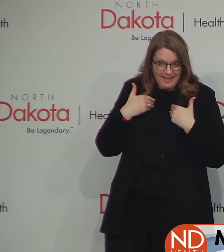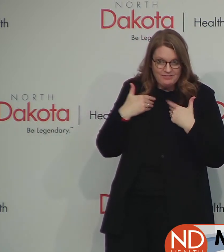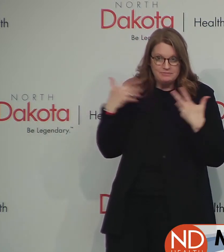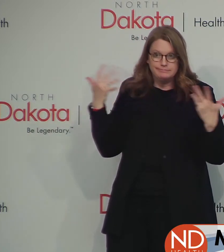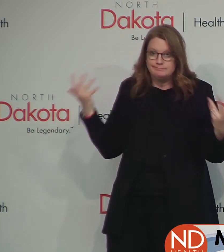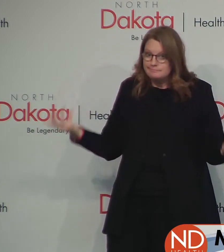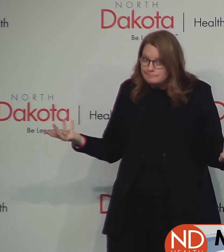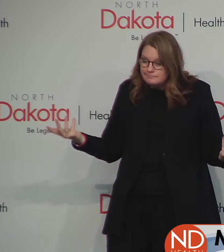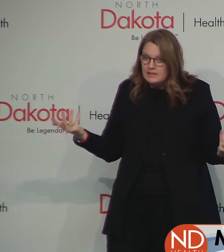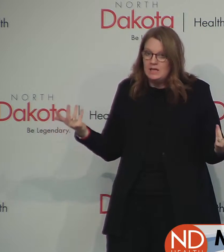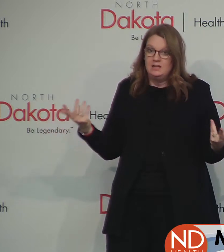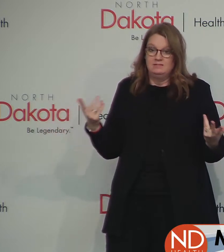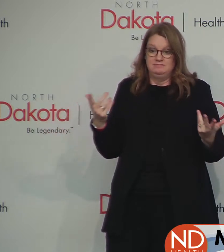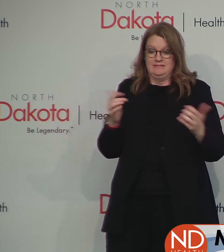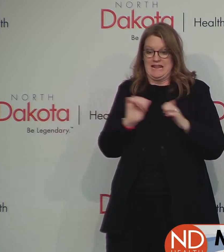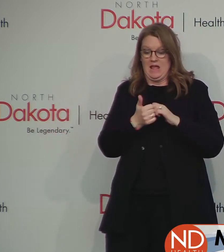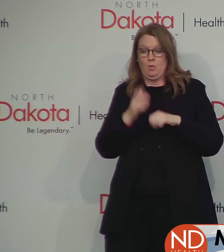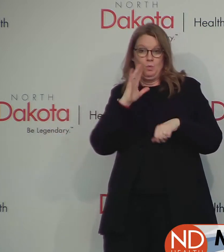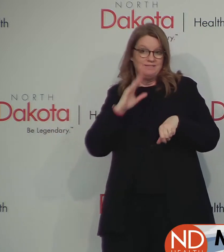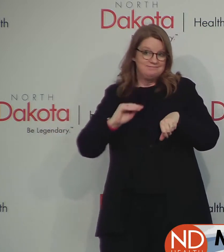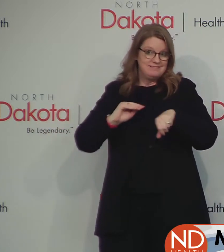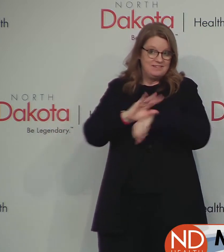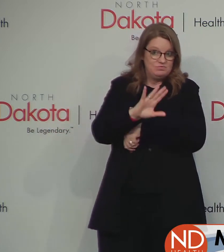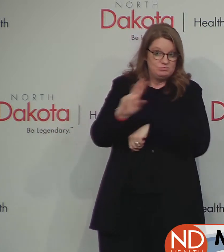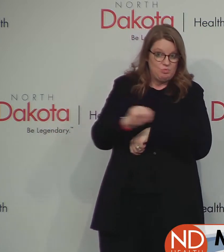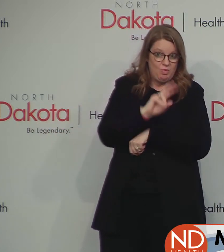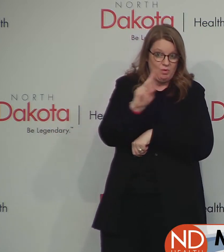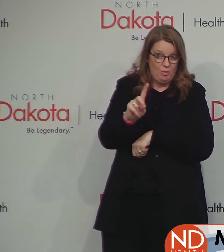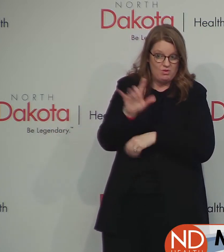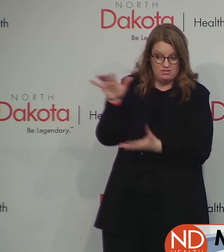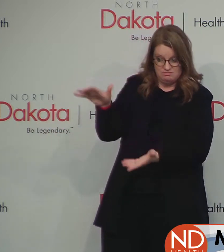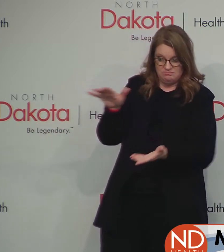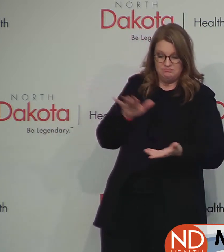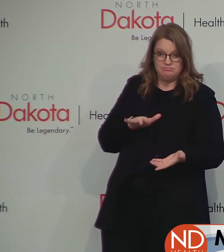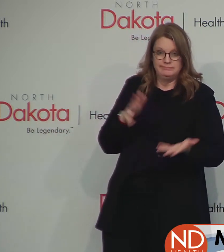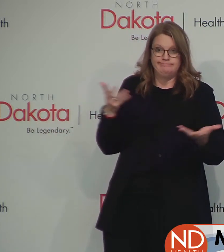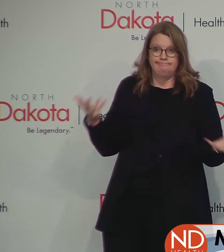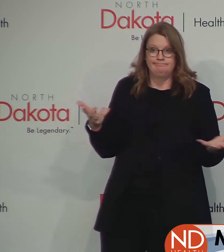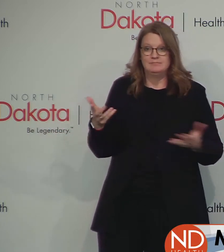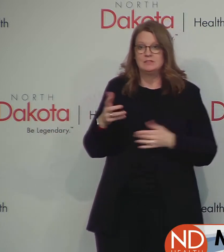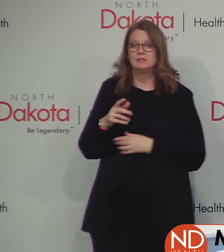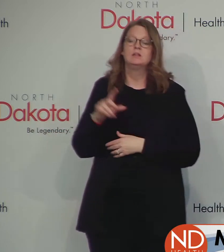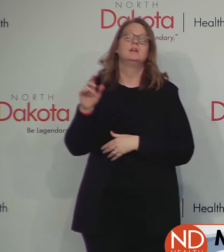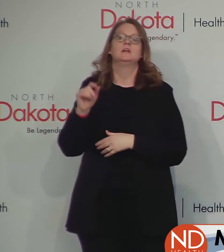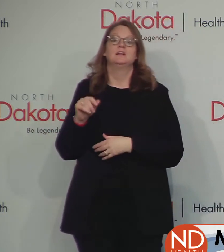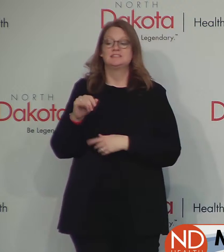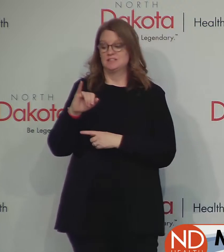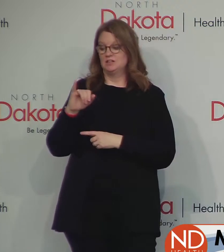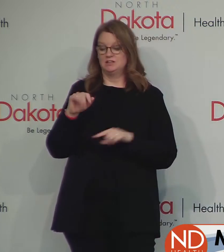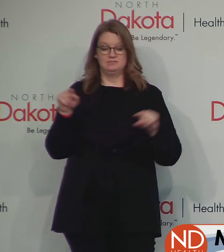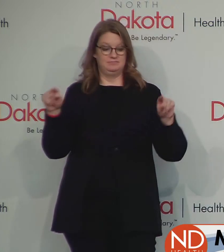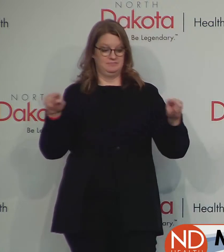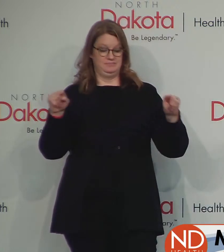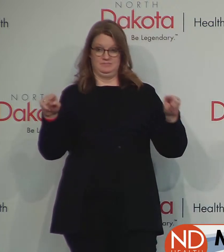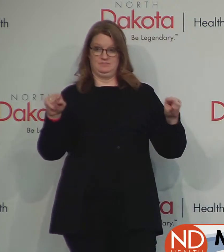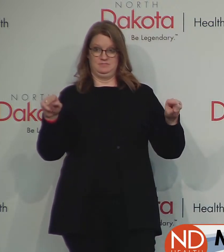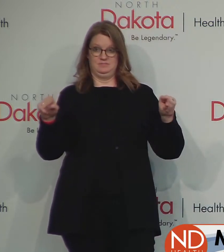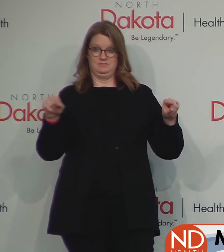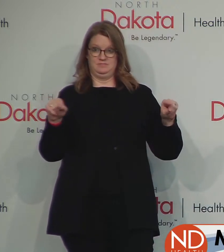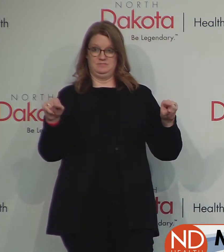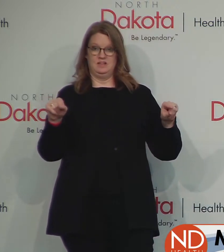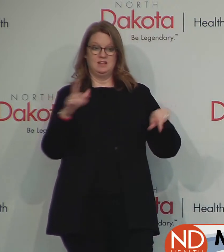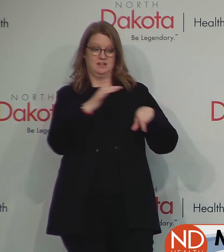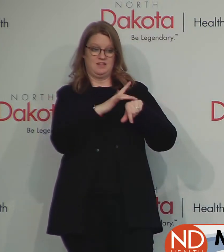or what that will mean for North Dakota allocations. This vaccine is different from the 2 mRNA vaccines that are